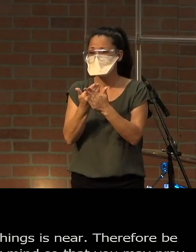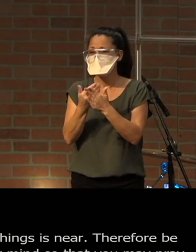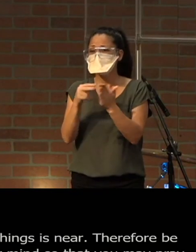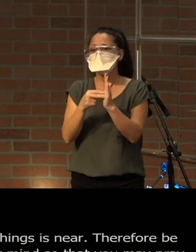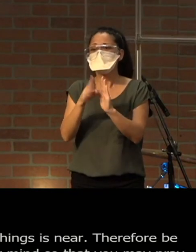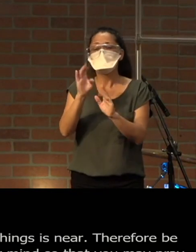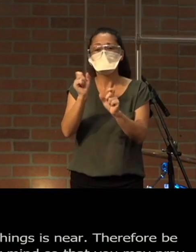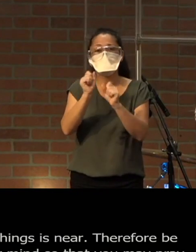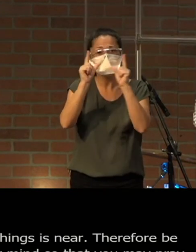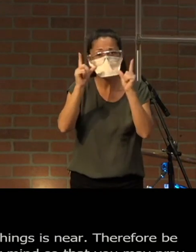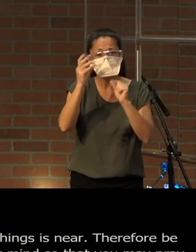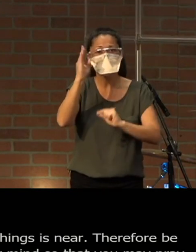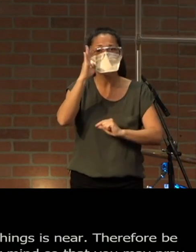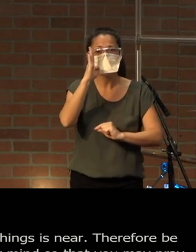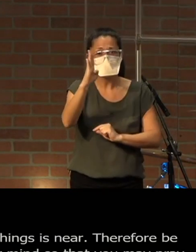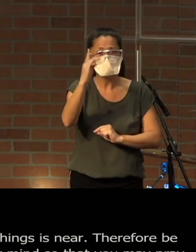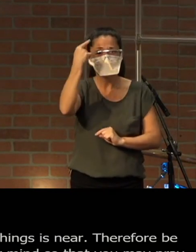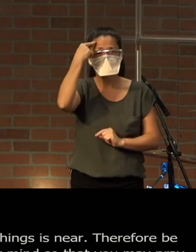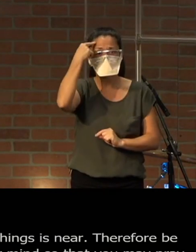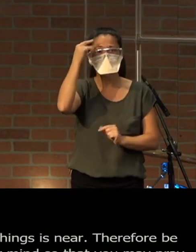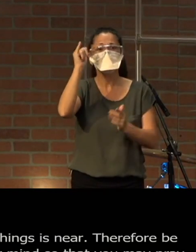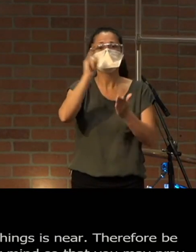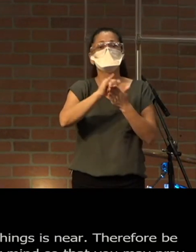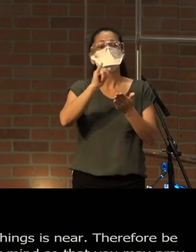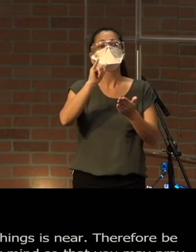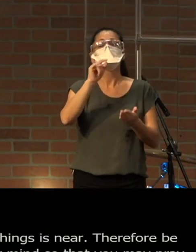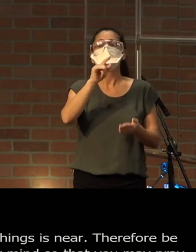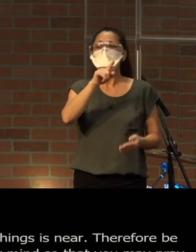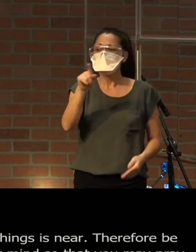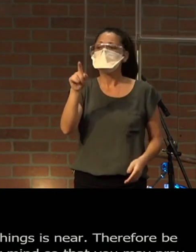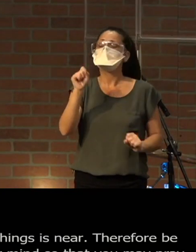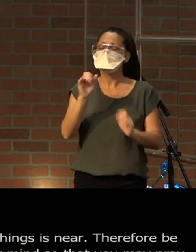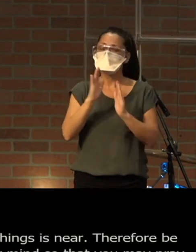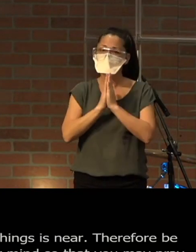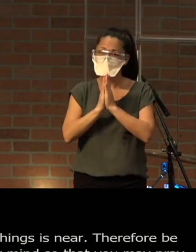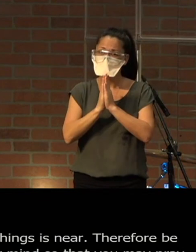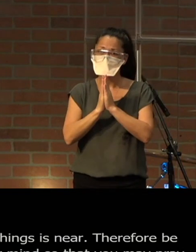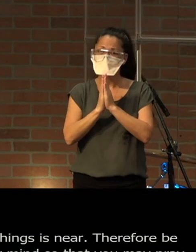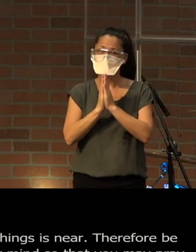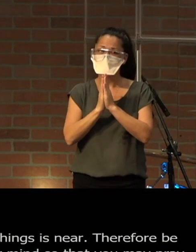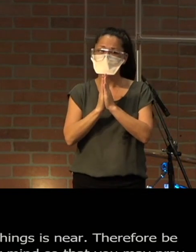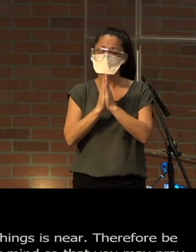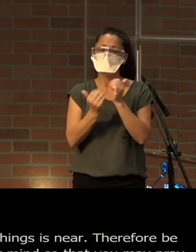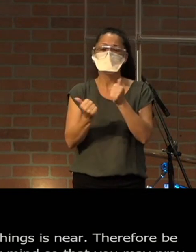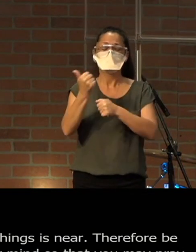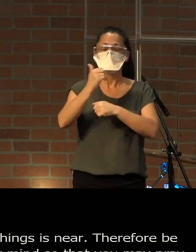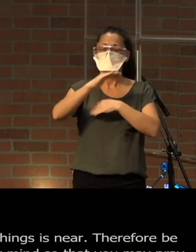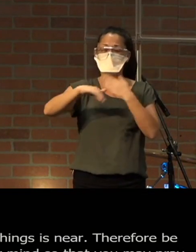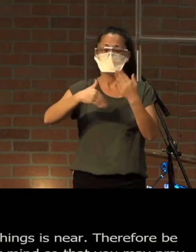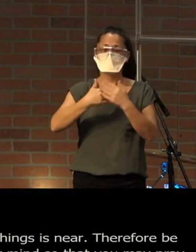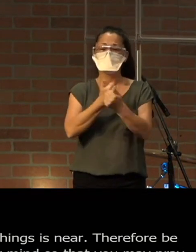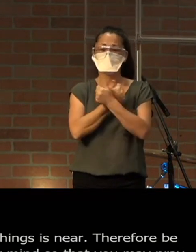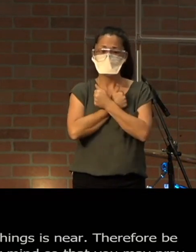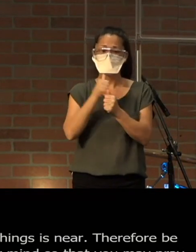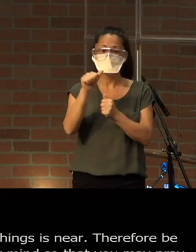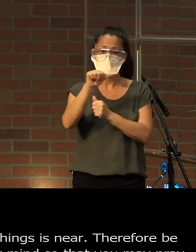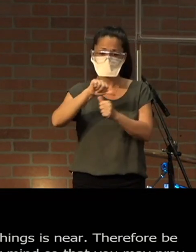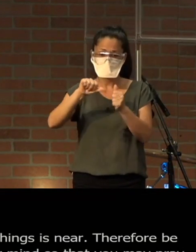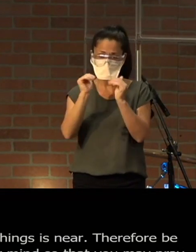be alert and of sober mind so that you may pray. Above all, love each other